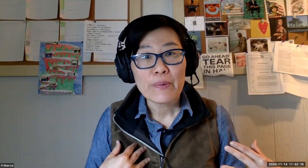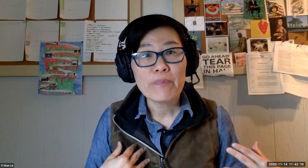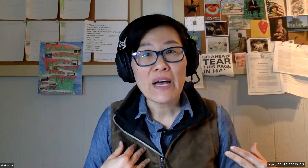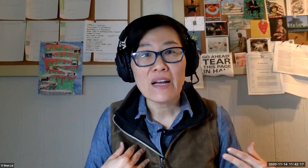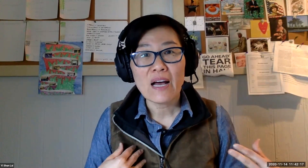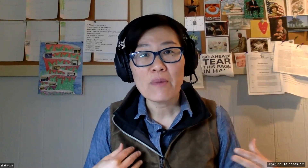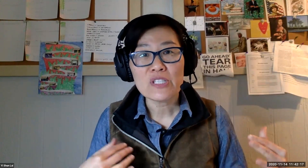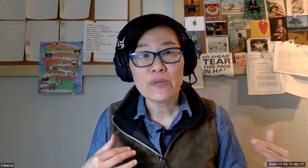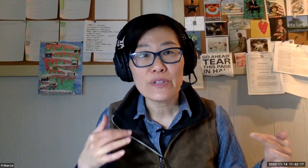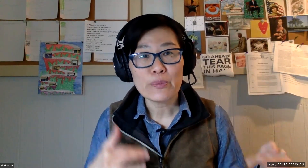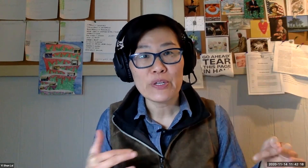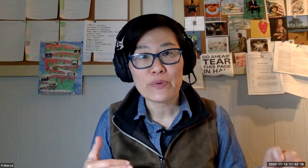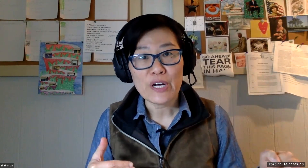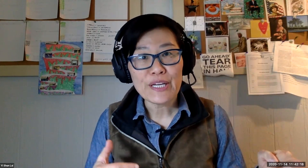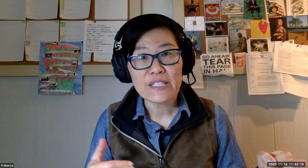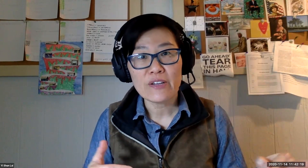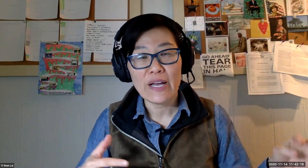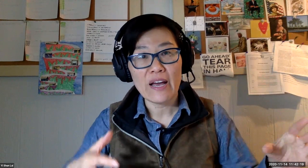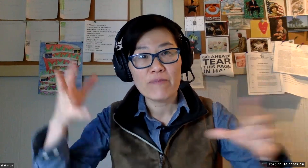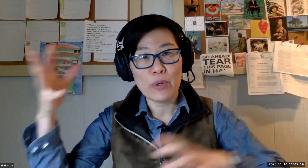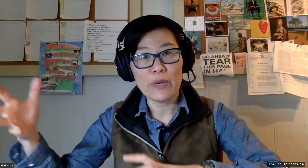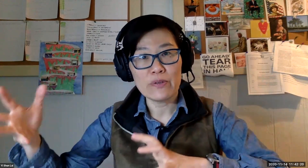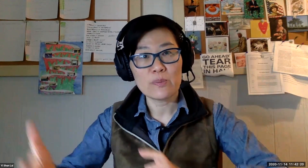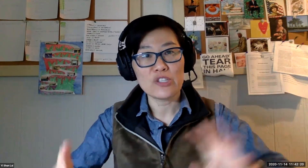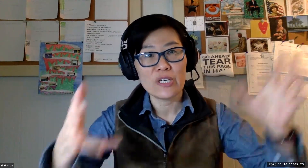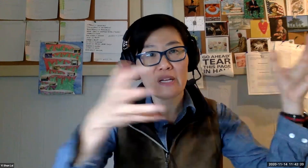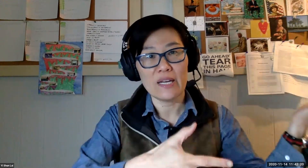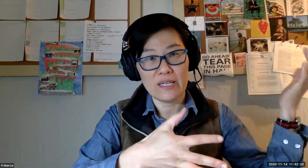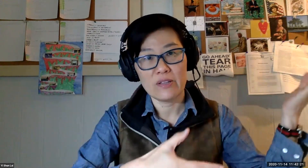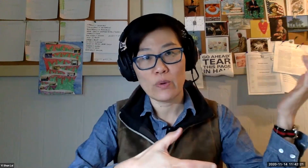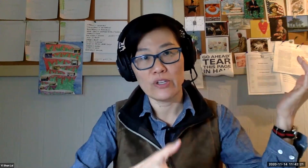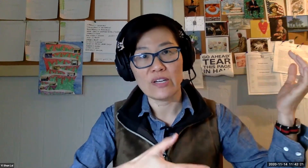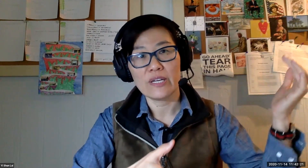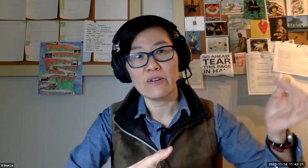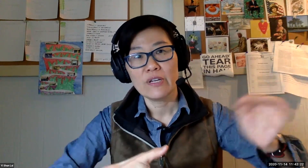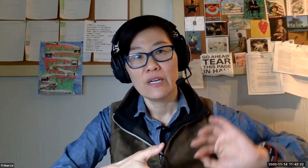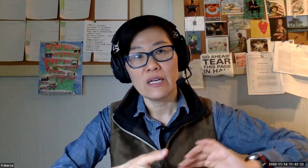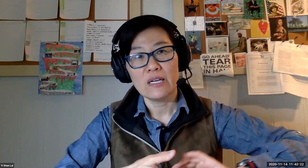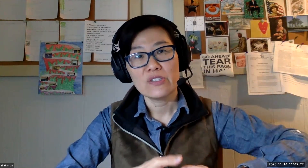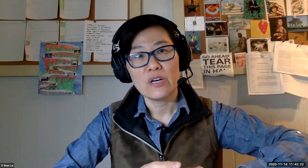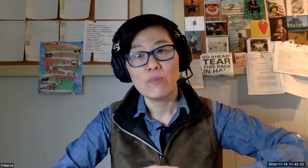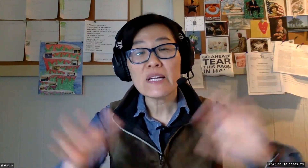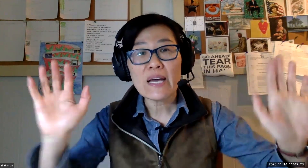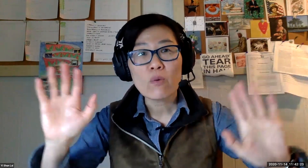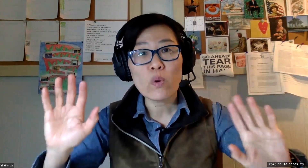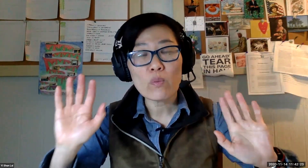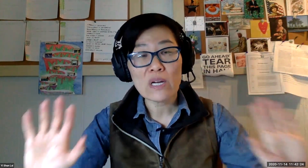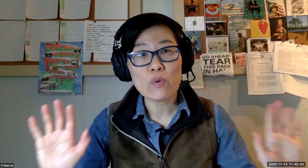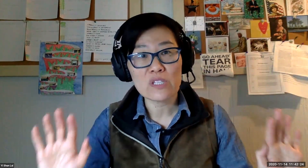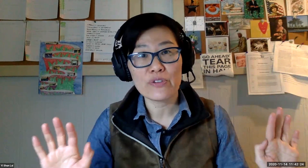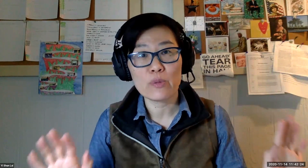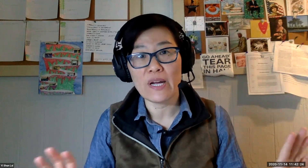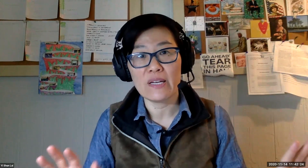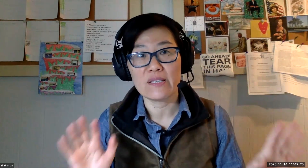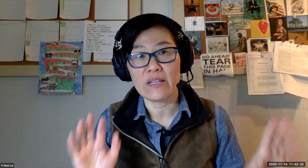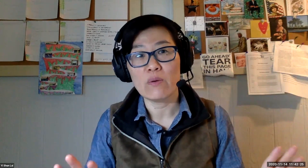better, but I'm also a little bit neurotic. And so I have both my own spreadsheet and the Query Tracker account. But again, whatever